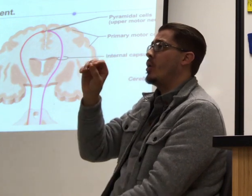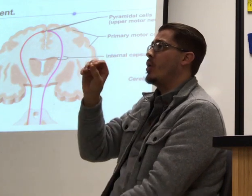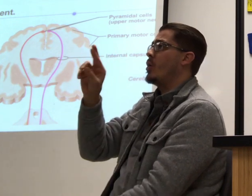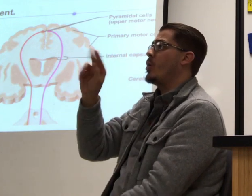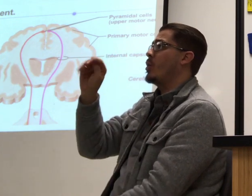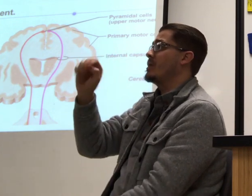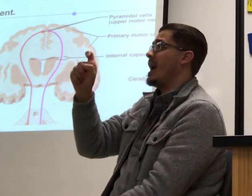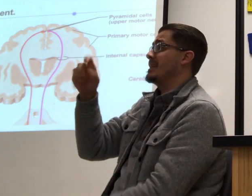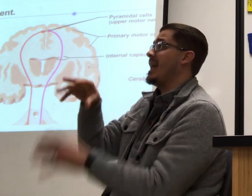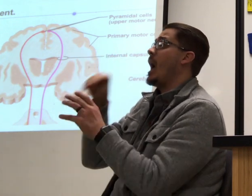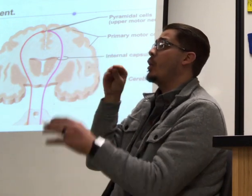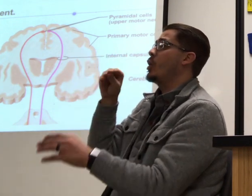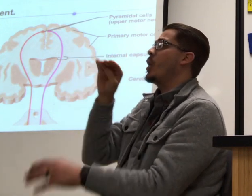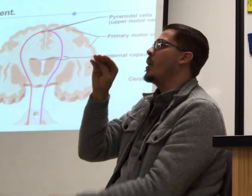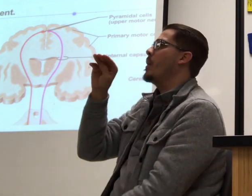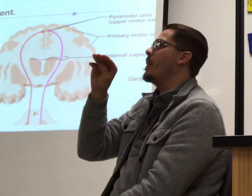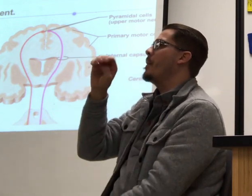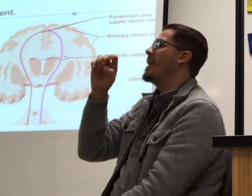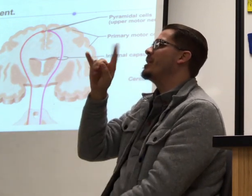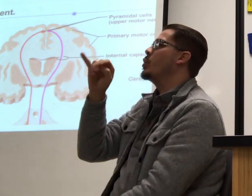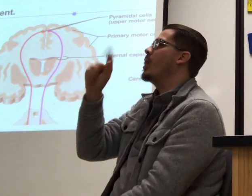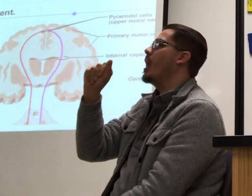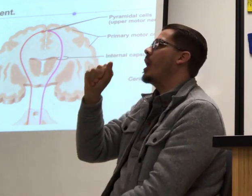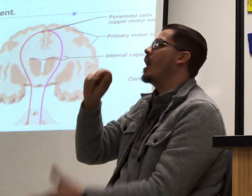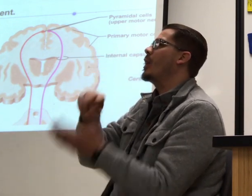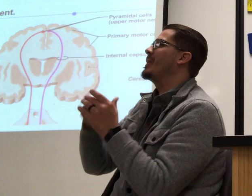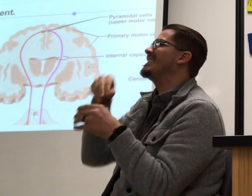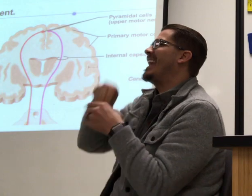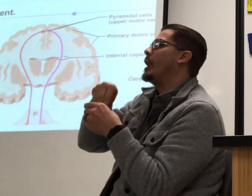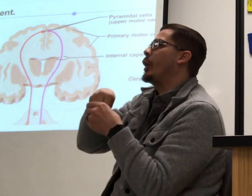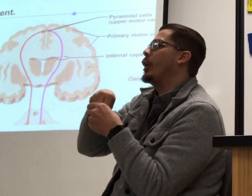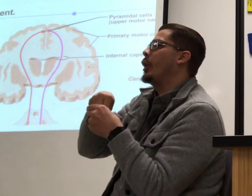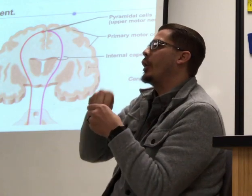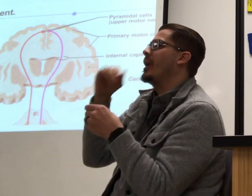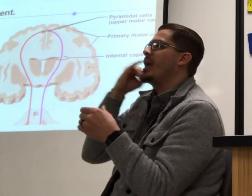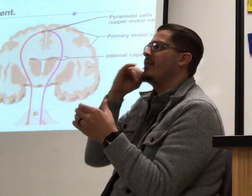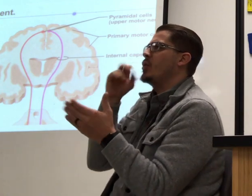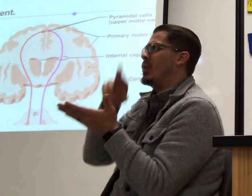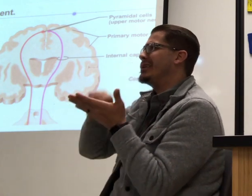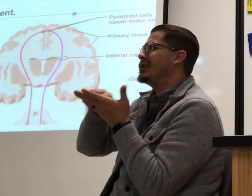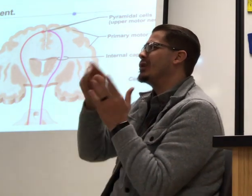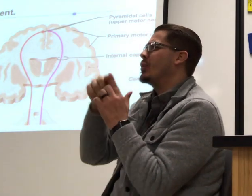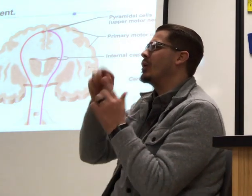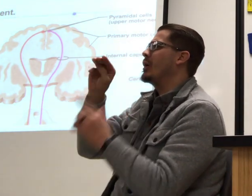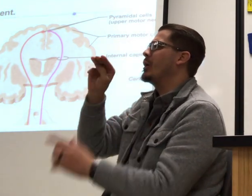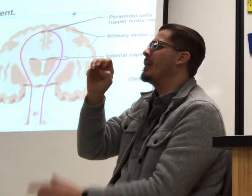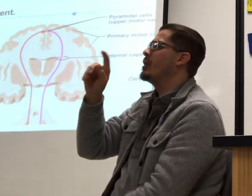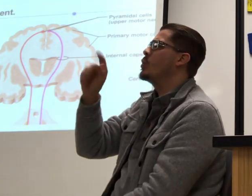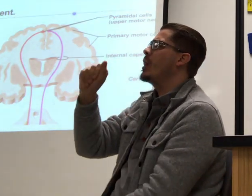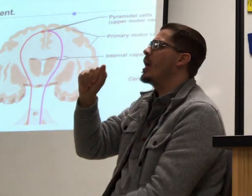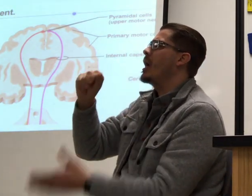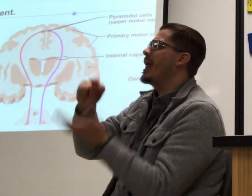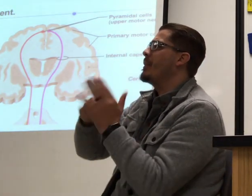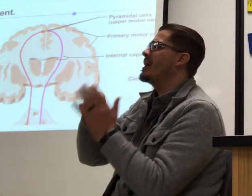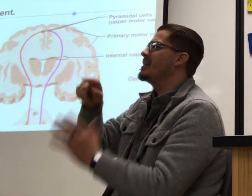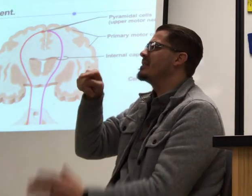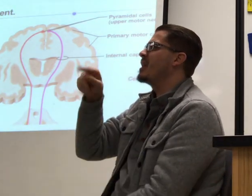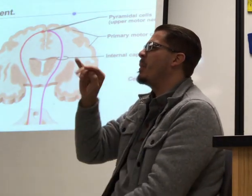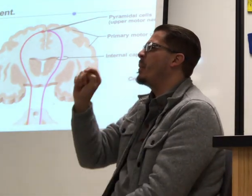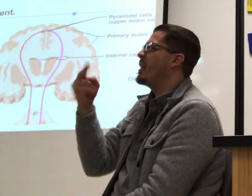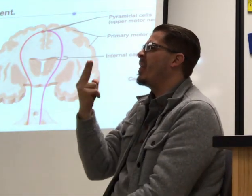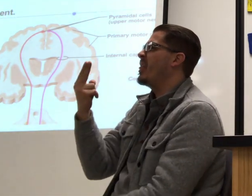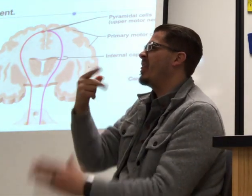Cortex. Medulla always means inner part. If you look up the word meaning of medulla, it means pith. Pithy,